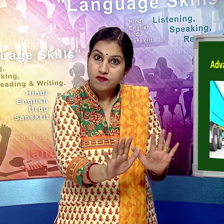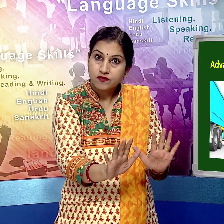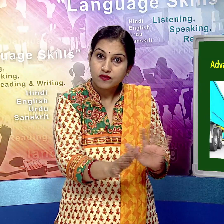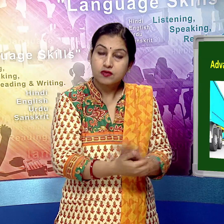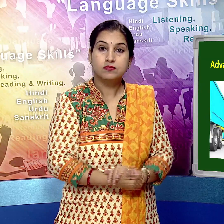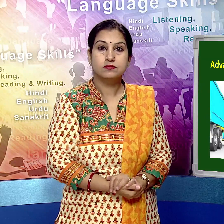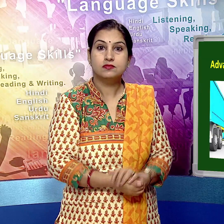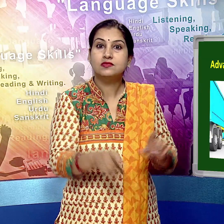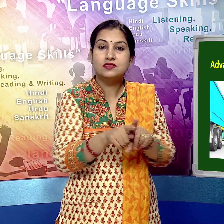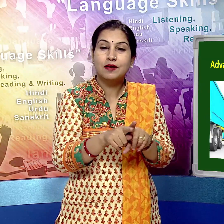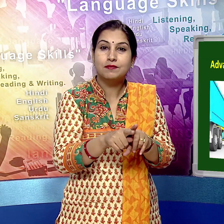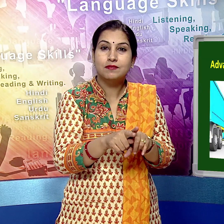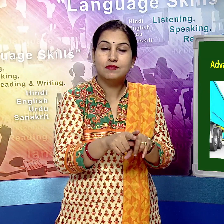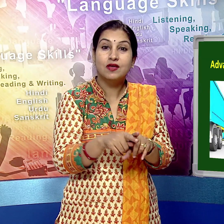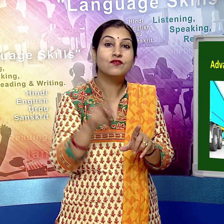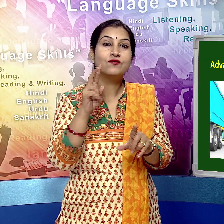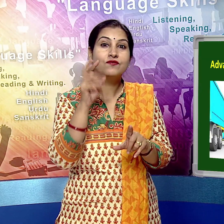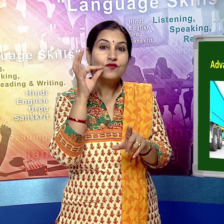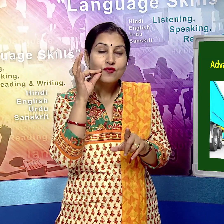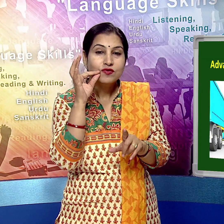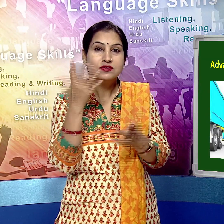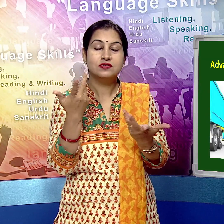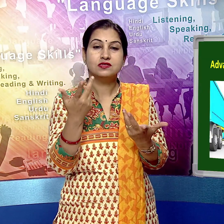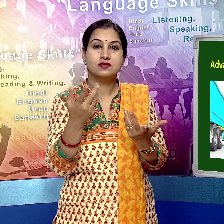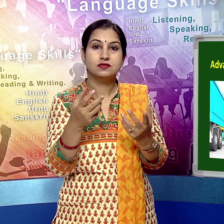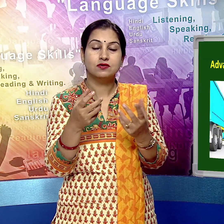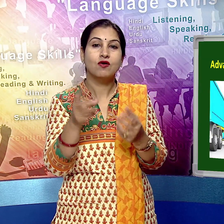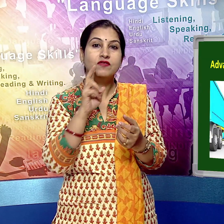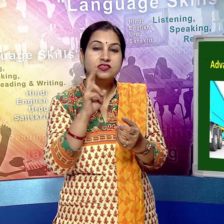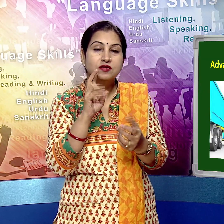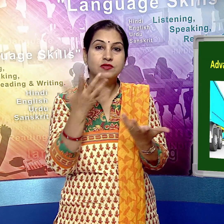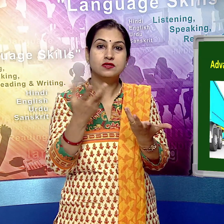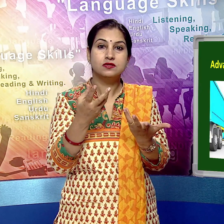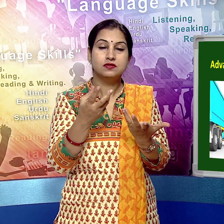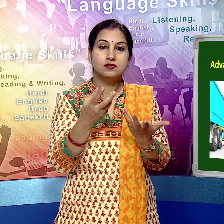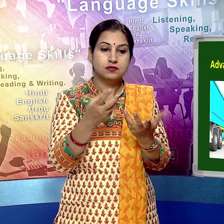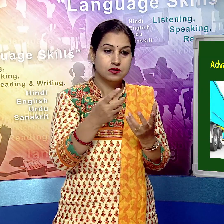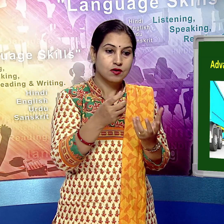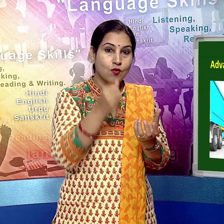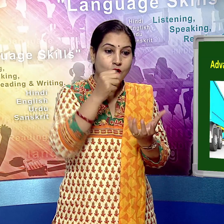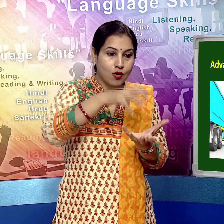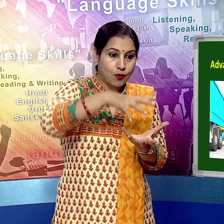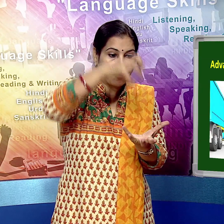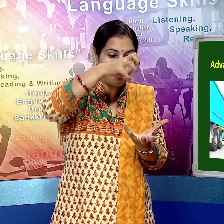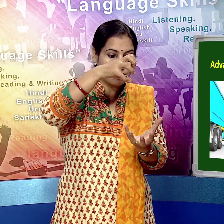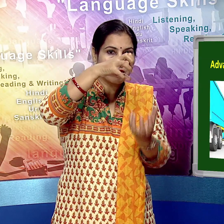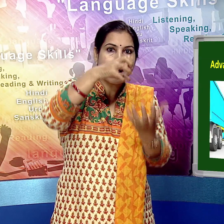Like dried foods are more easily transported and stored.